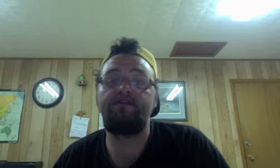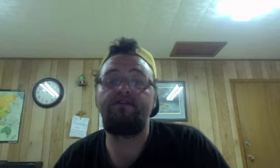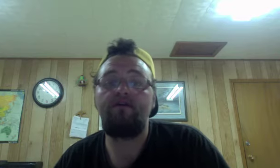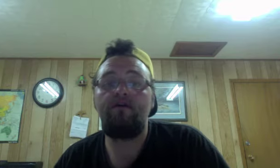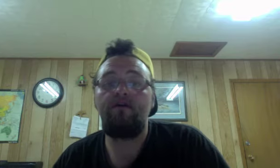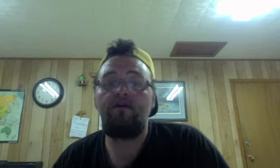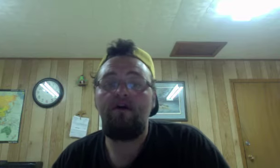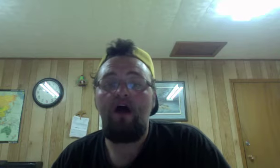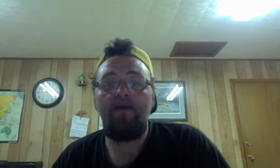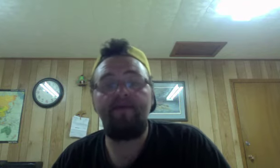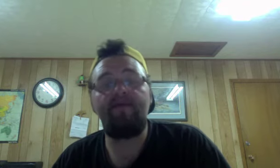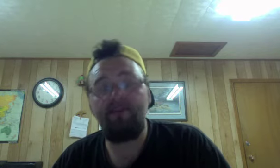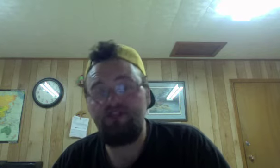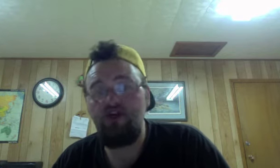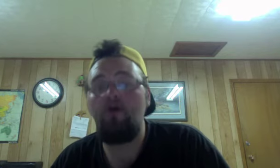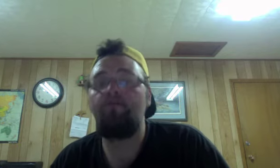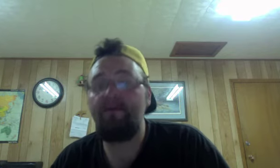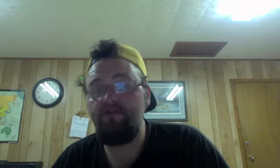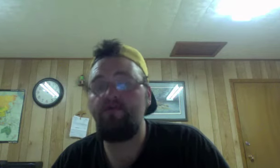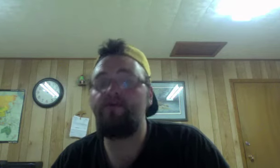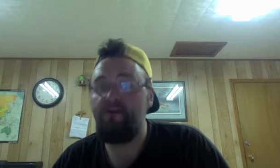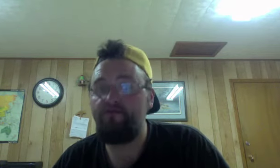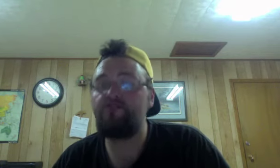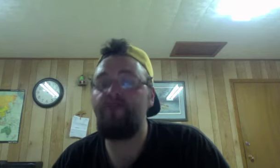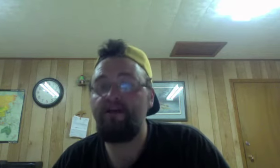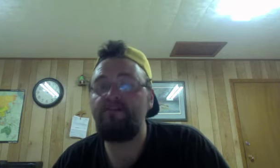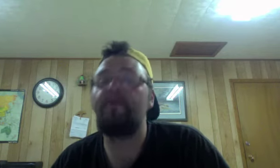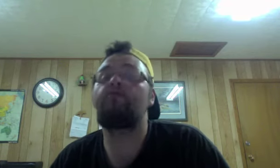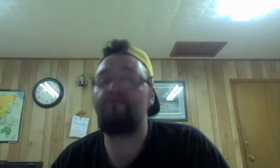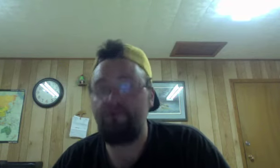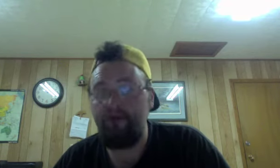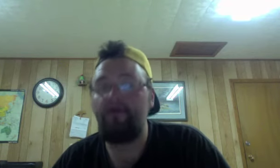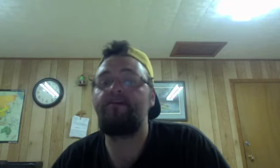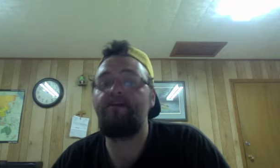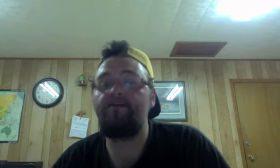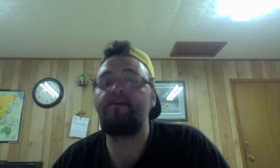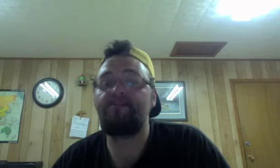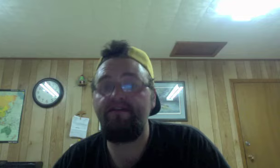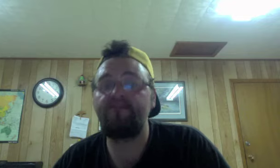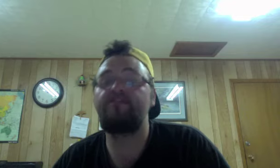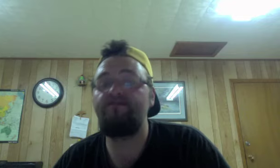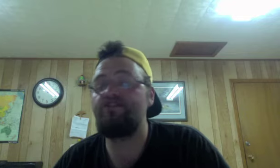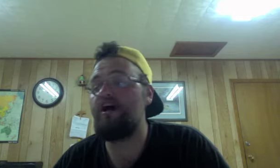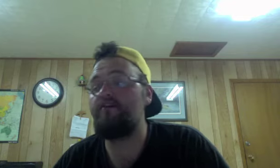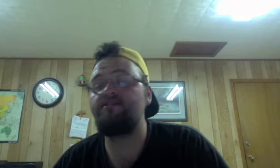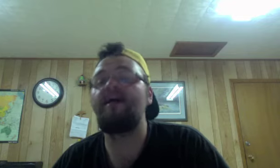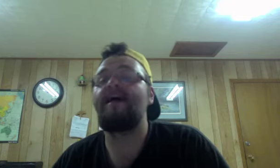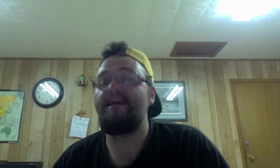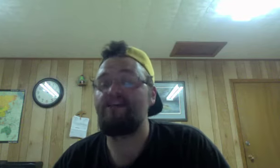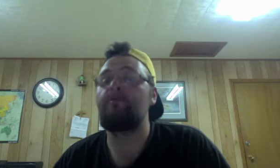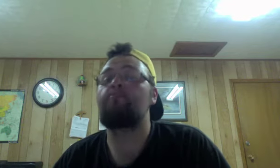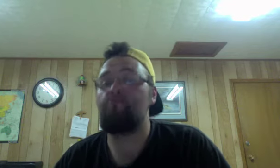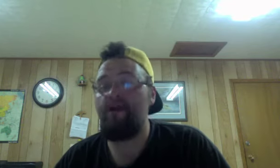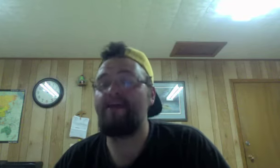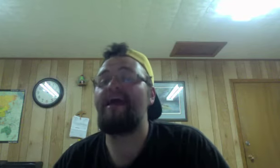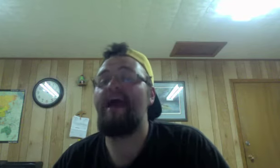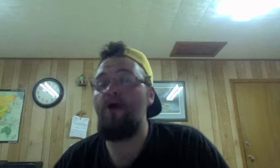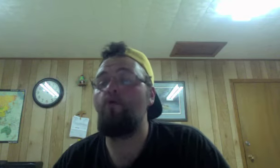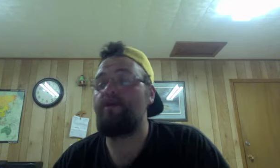I mean people are gonna show people don't give enough respect they will give respect by the end the year because I think Stephen Giles is gonna have a breakout year